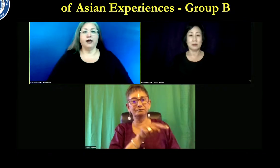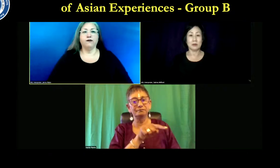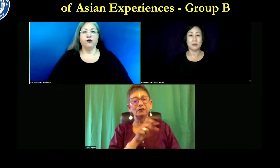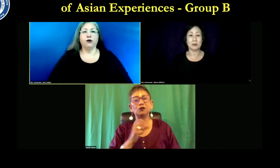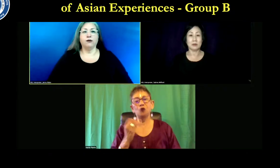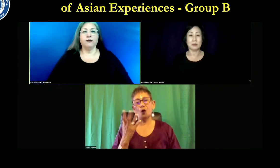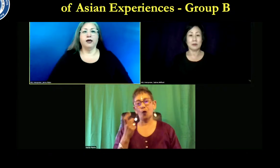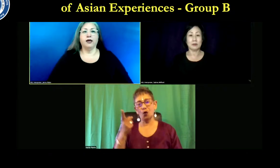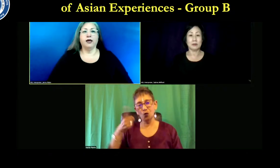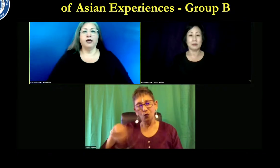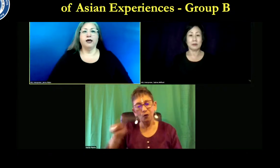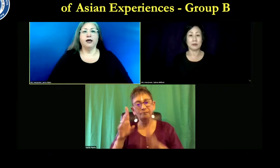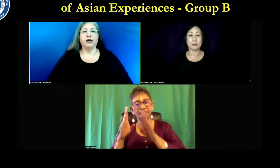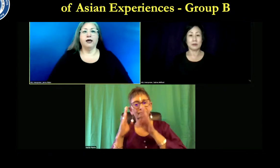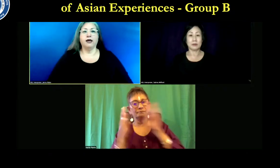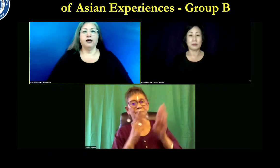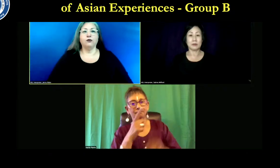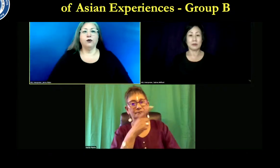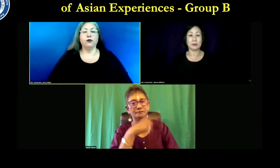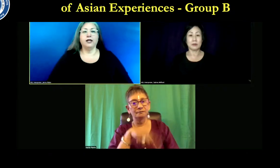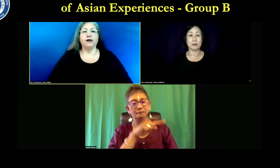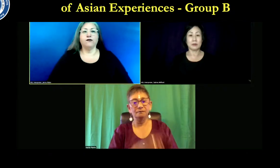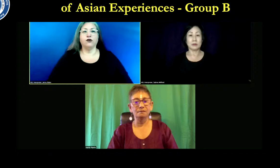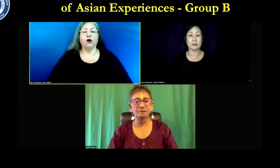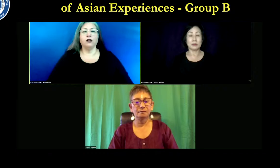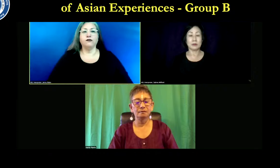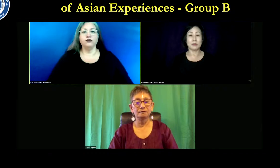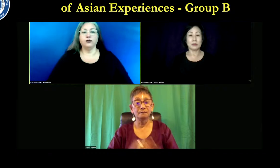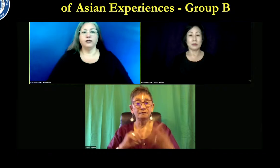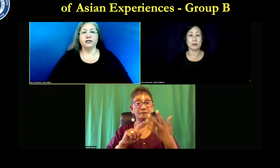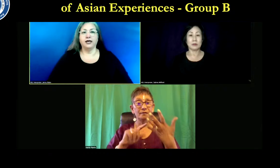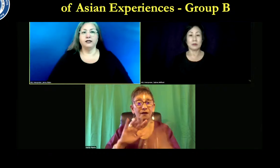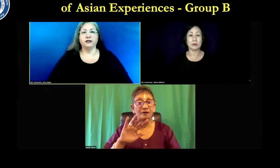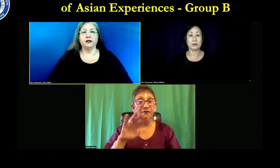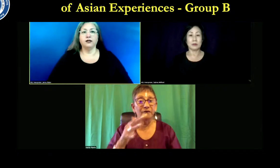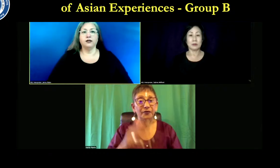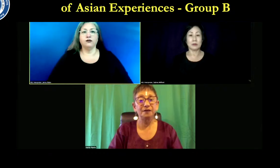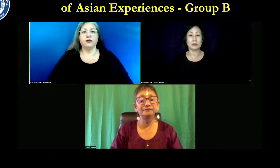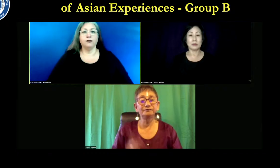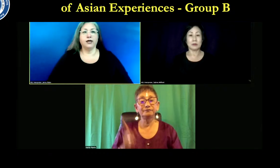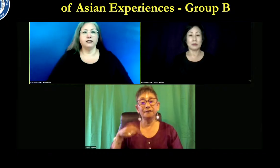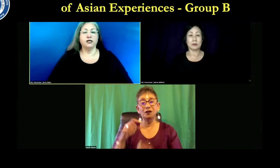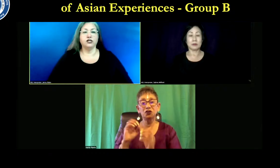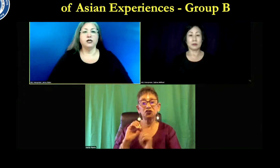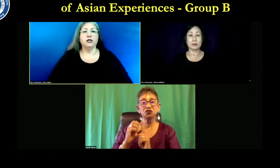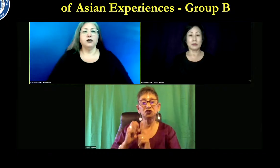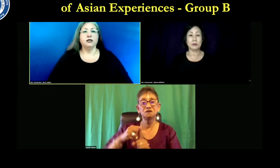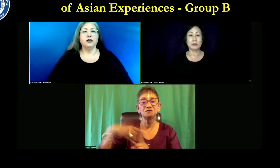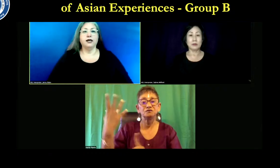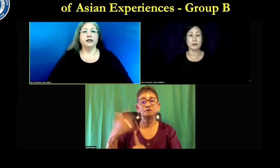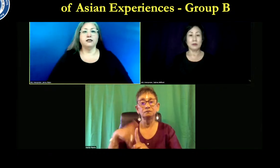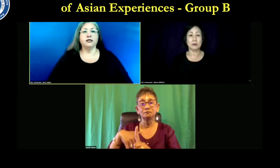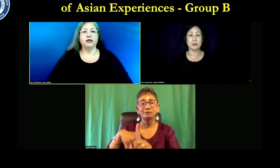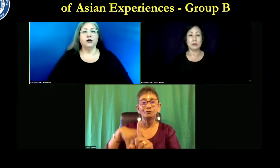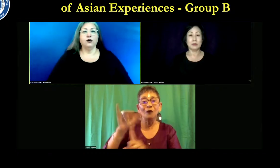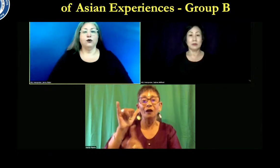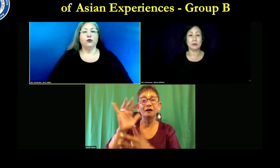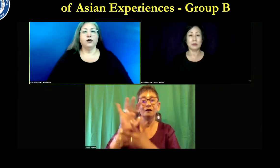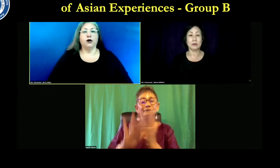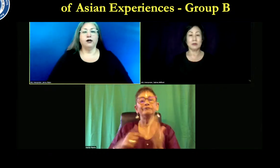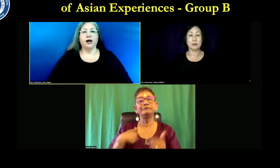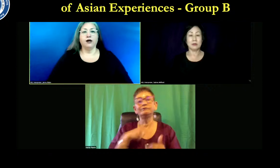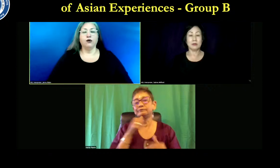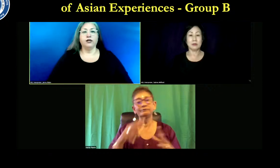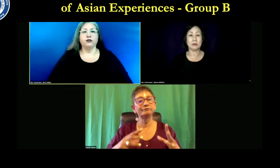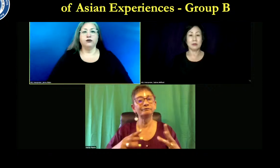on the platform, and we would like for all of you to attend to their message. Next,